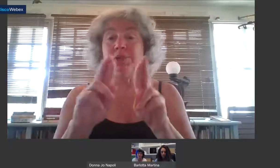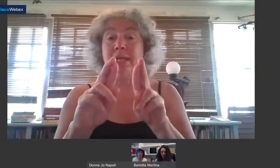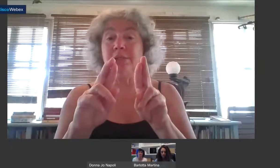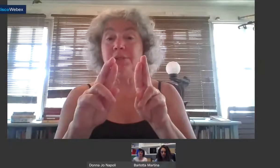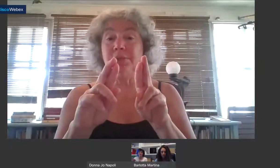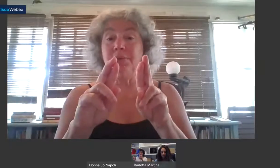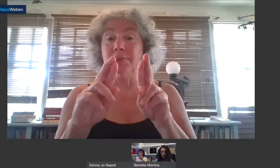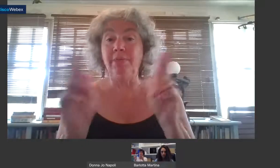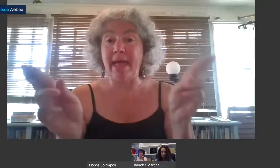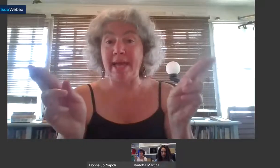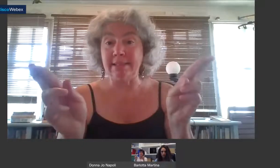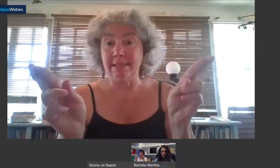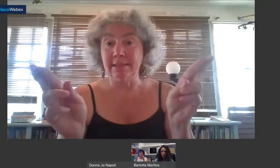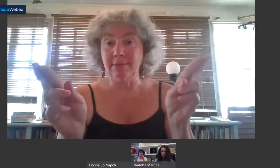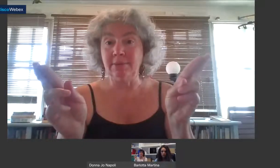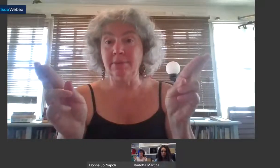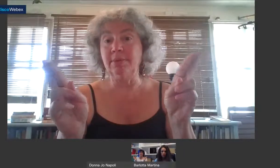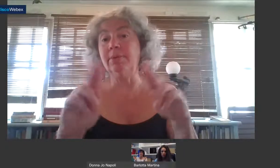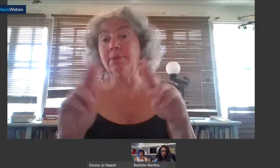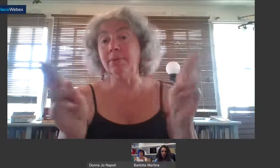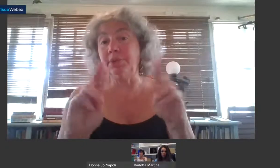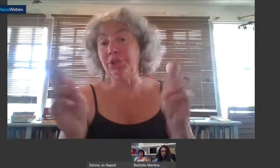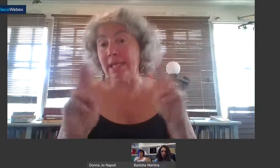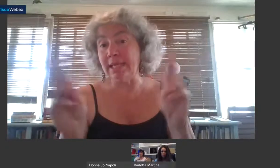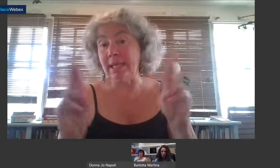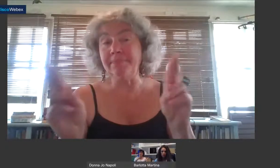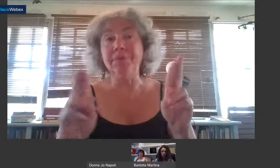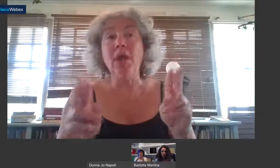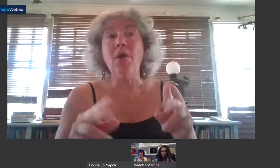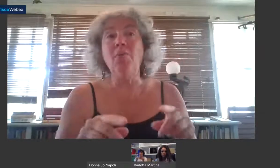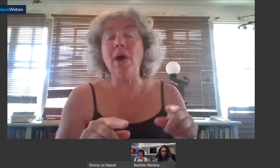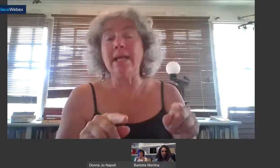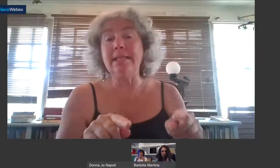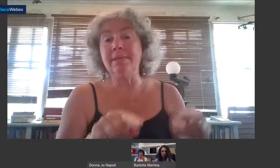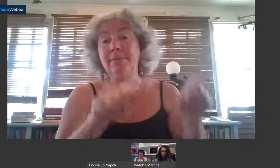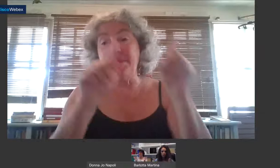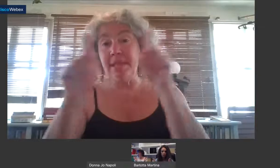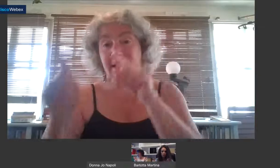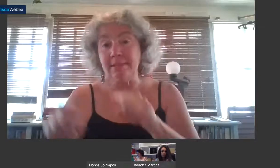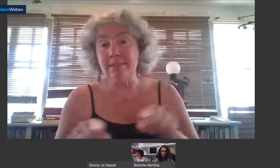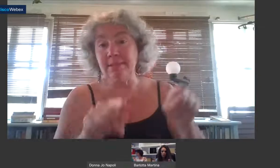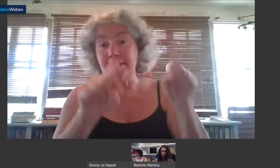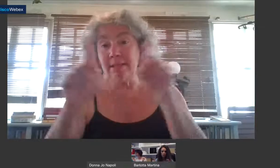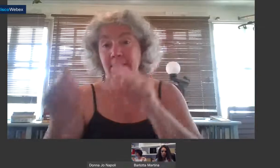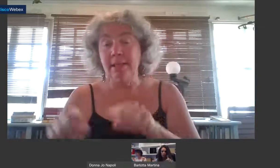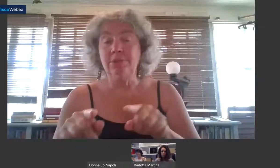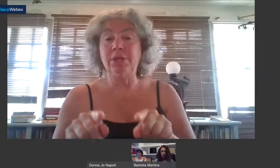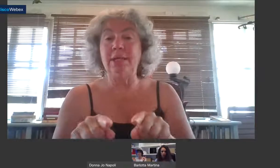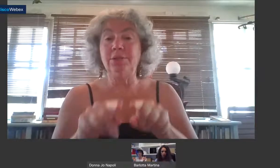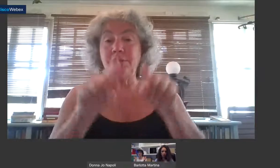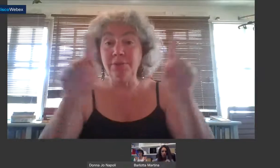change to that, or shaking it? Why did this change to